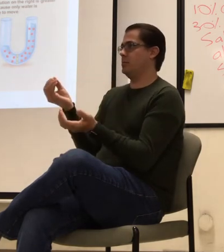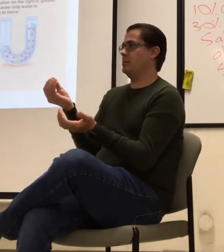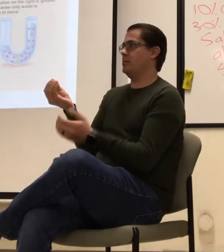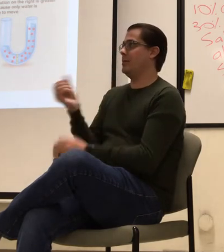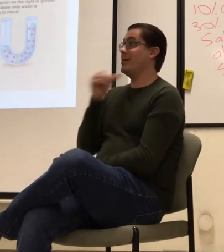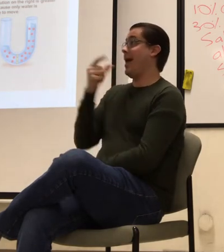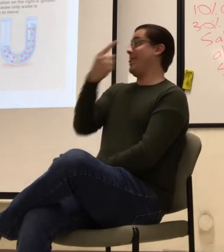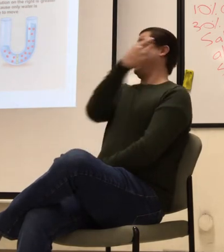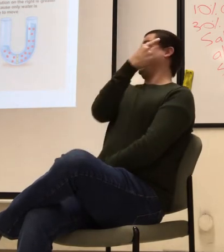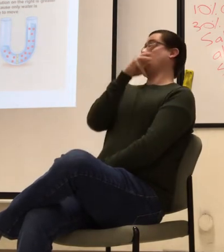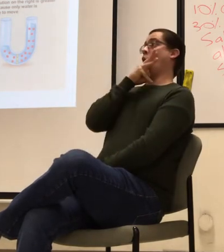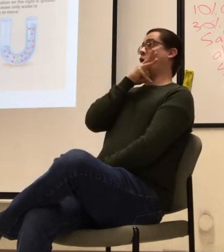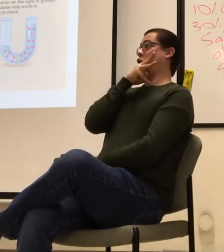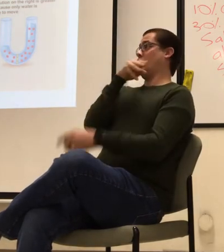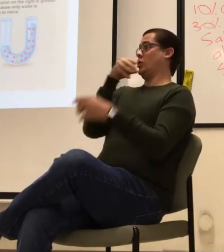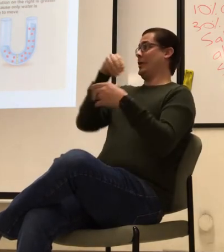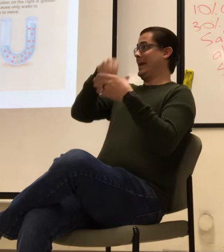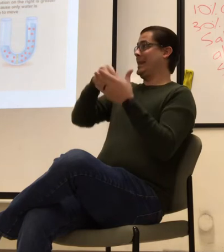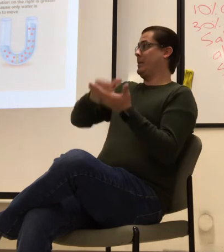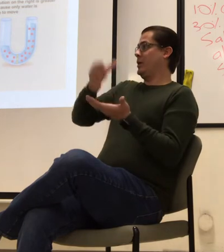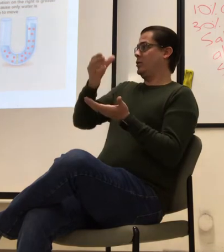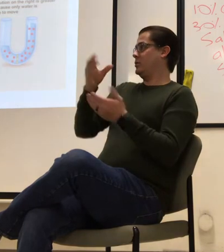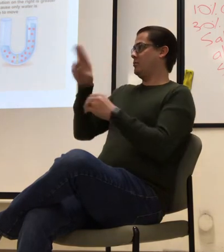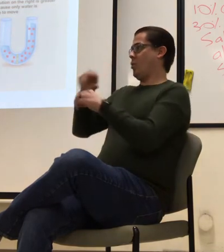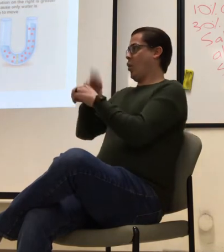water, just like water.